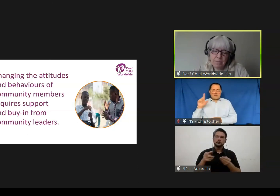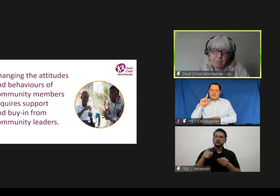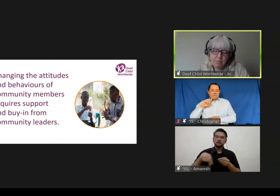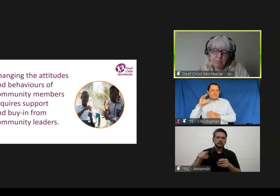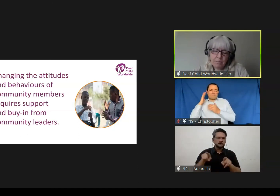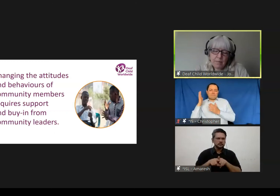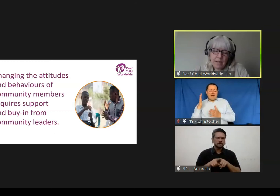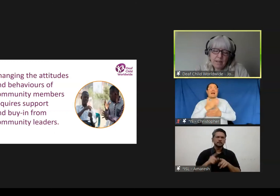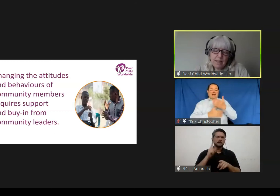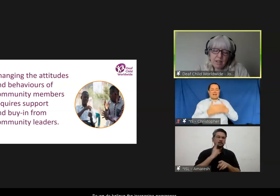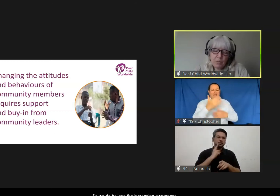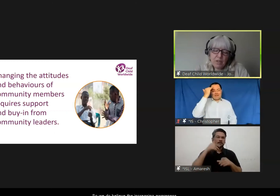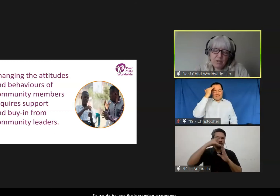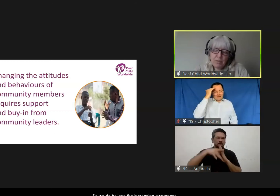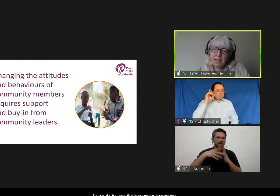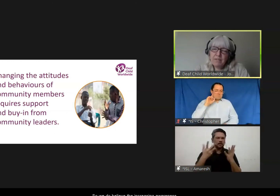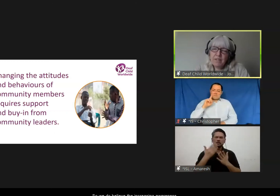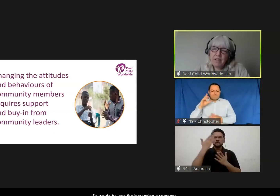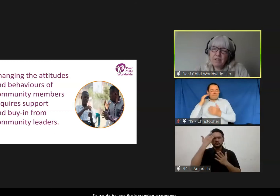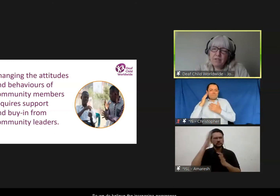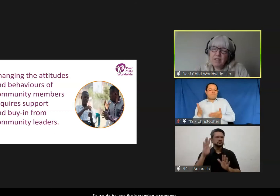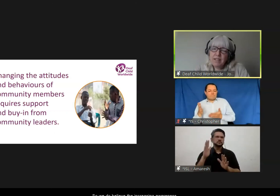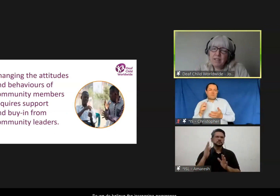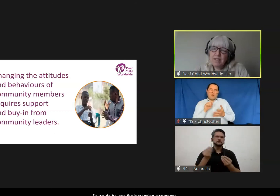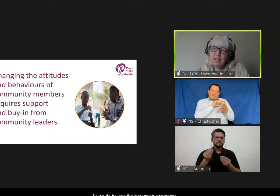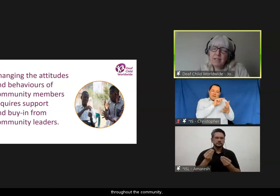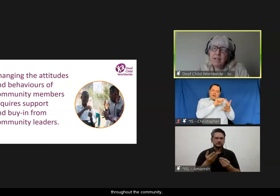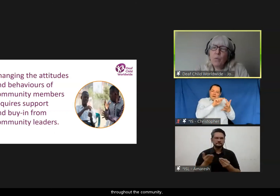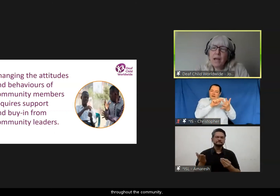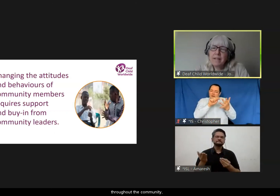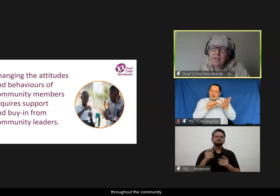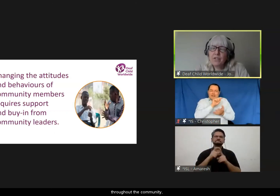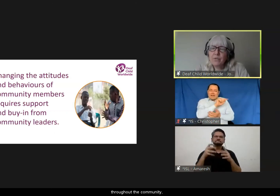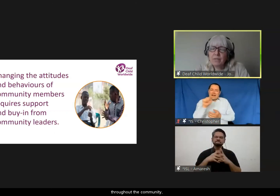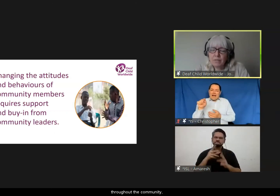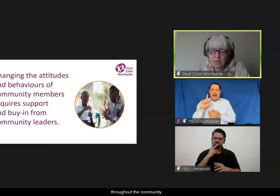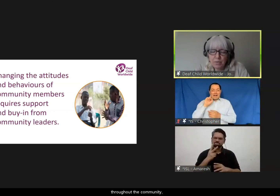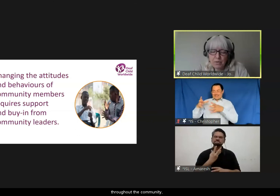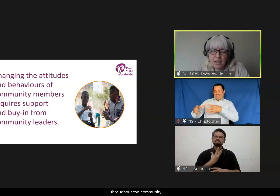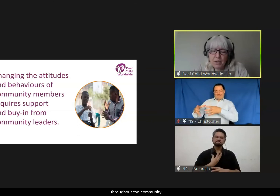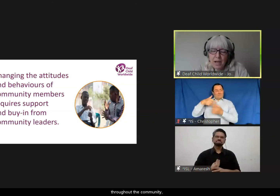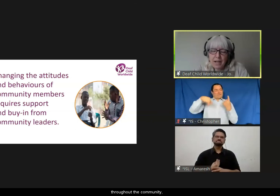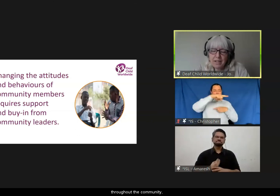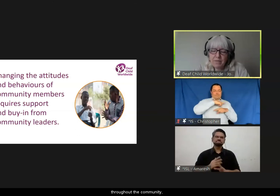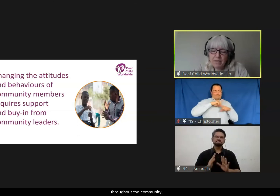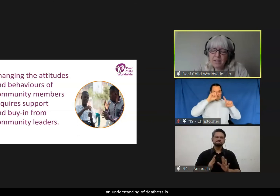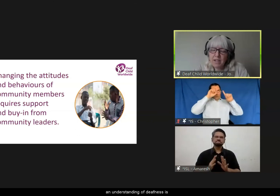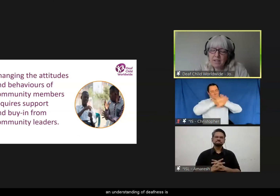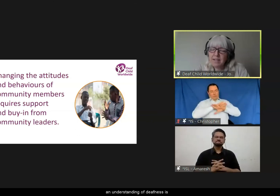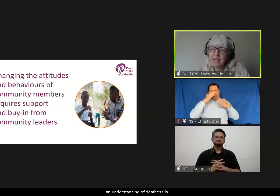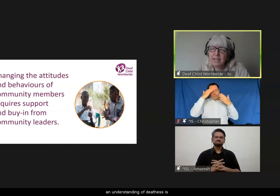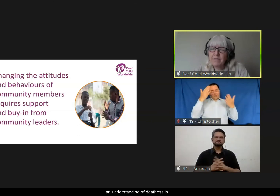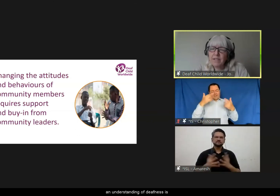deafness. So we do believe that increasing awareness throughout the community, awareness of deafness